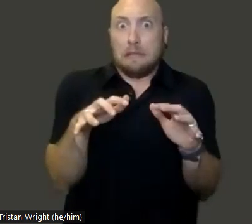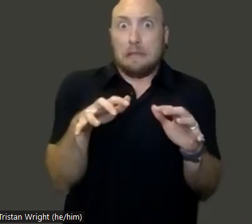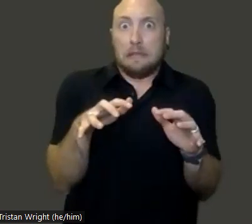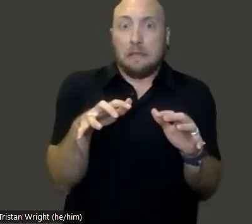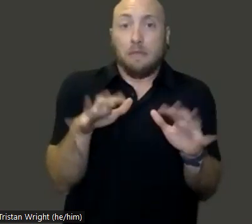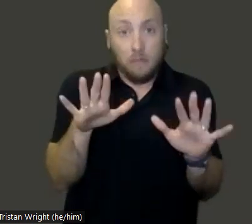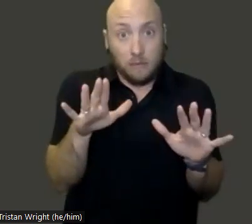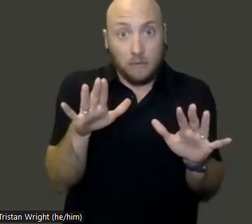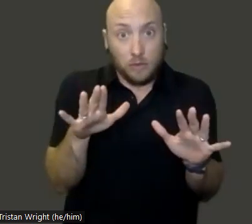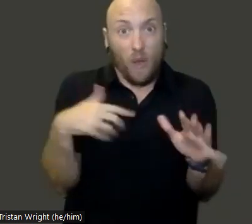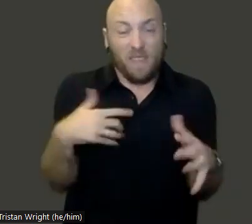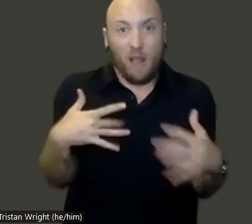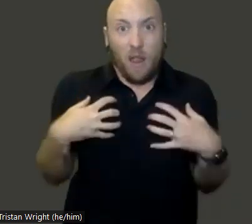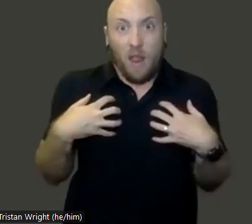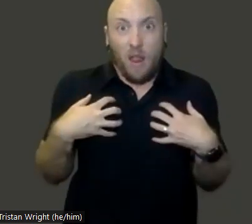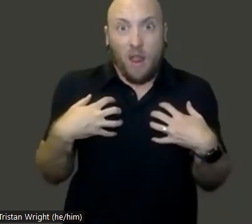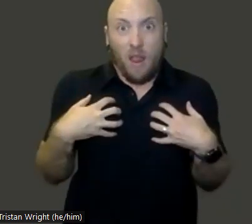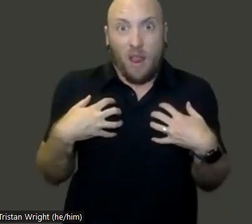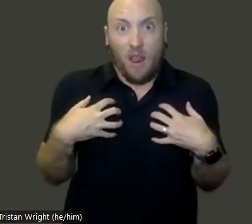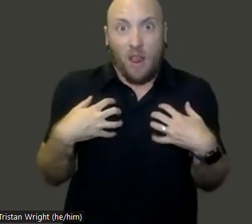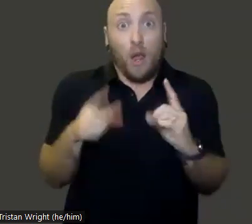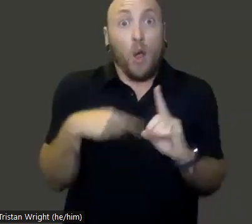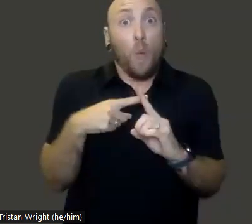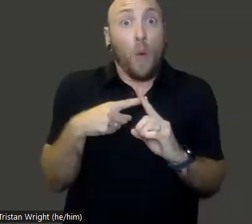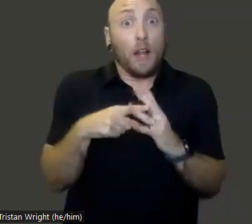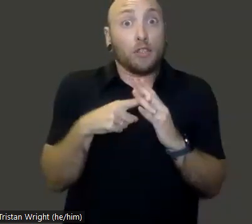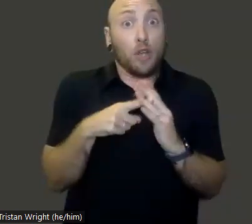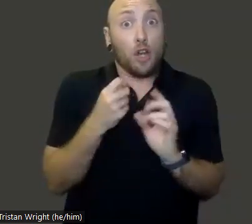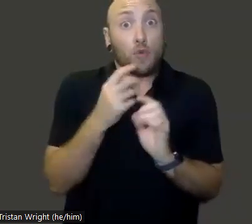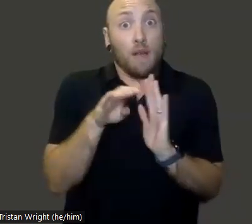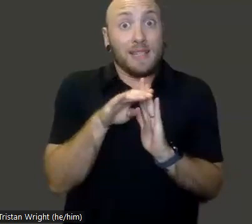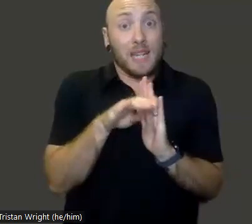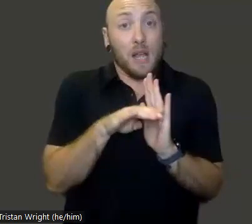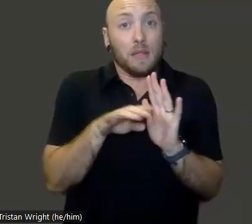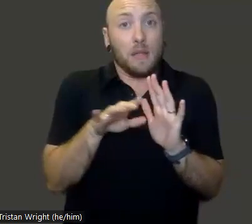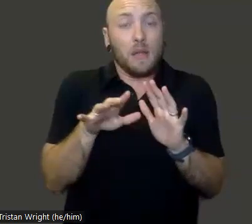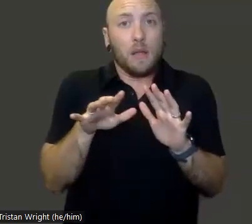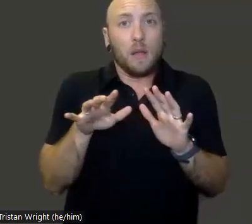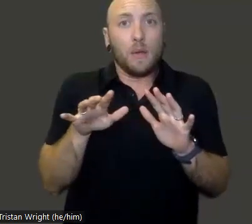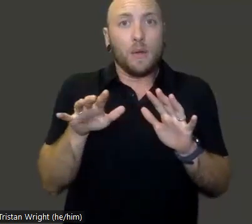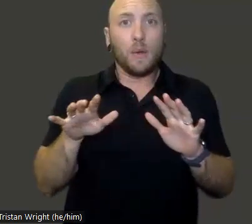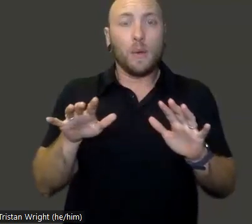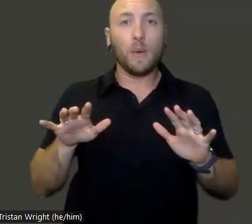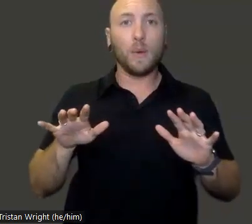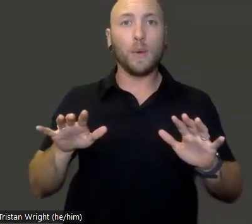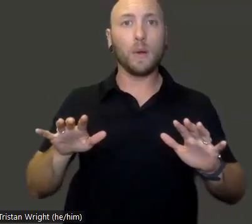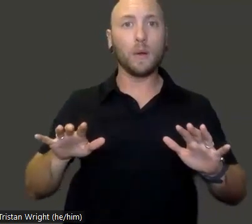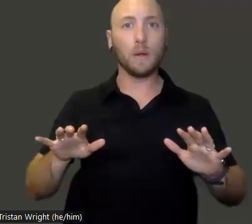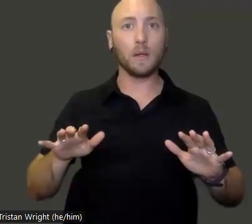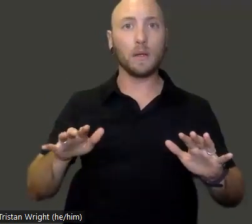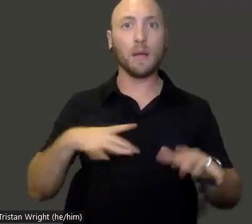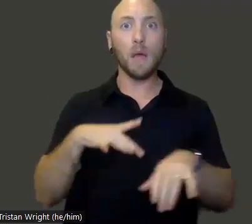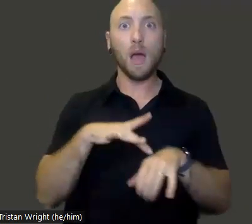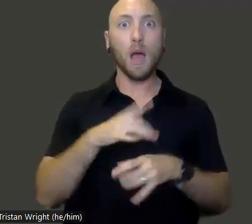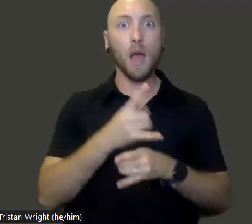steps, the alcohol problem was removed, right? It wasn't like I didn't think about alcohol any